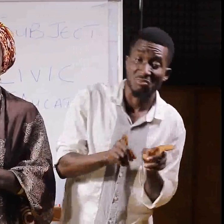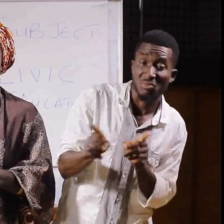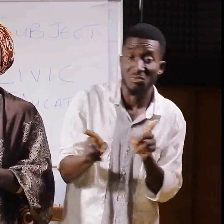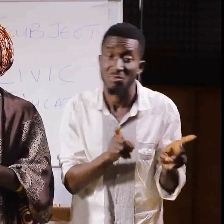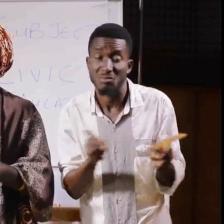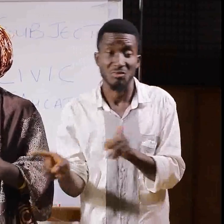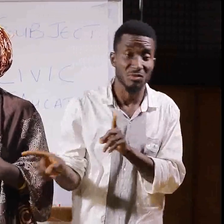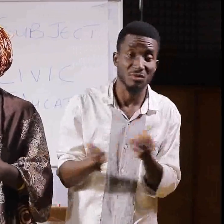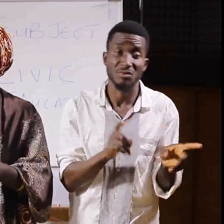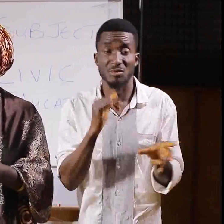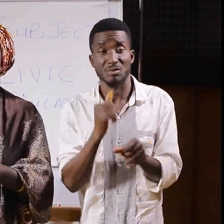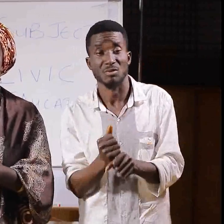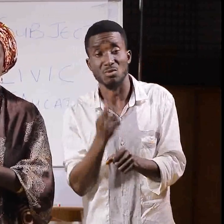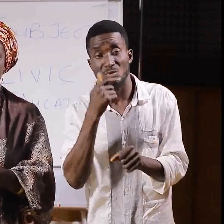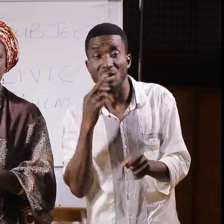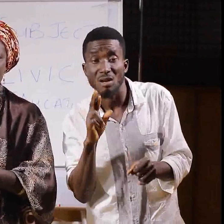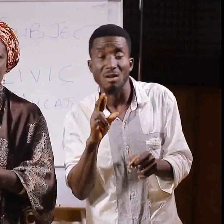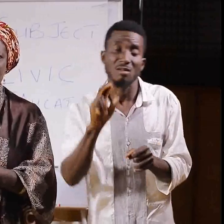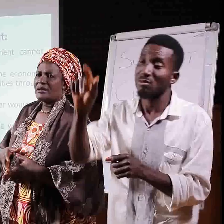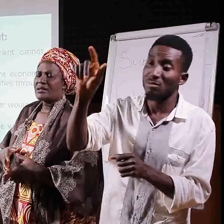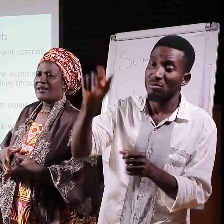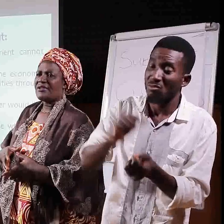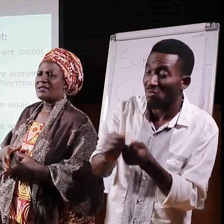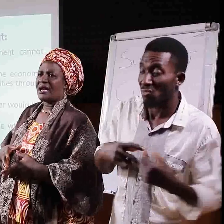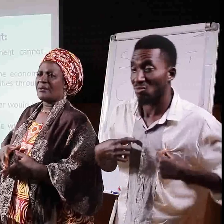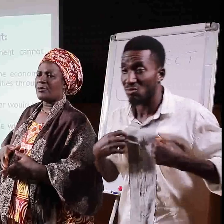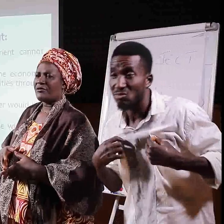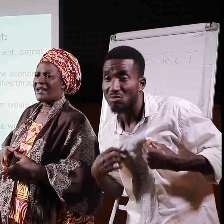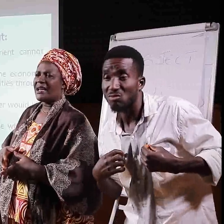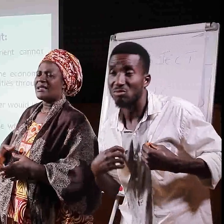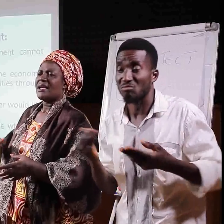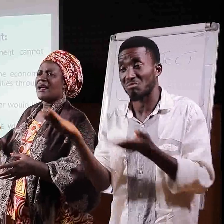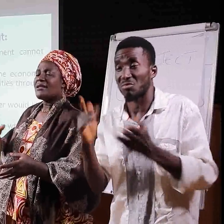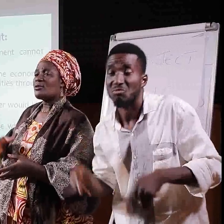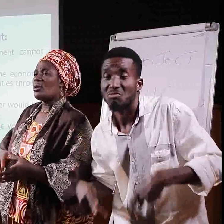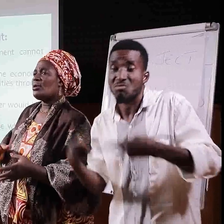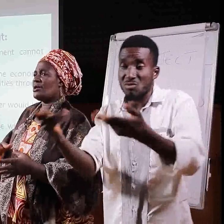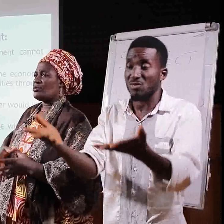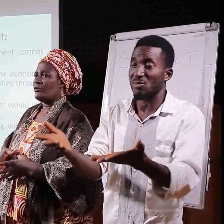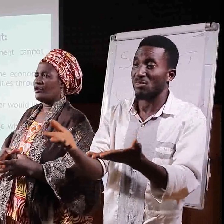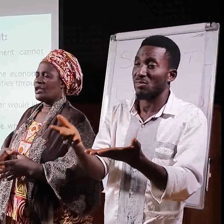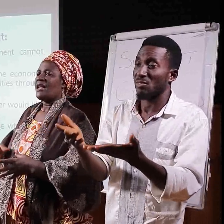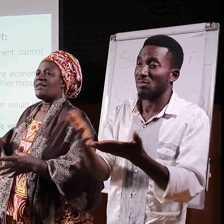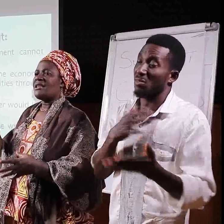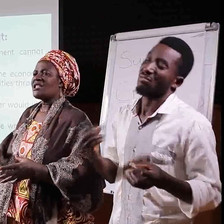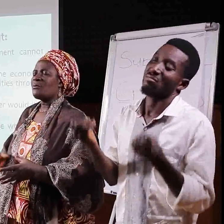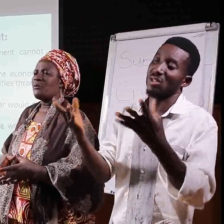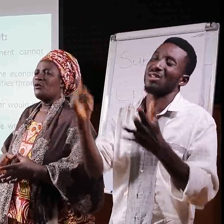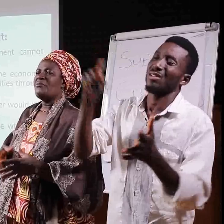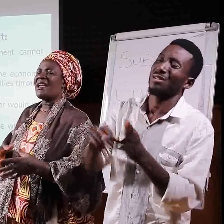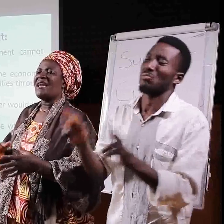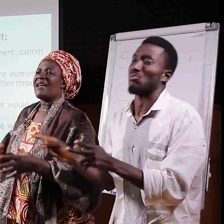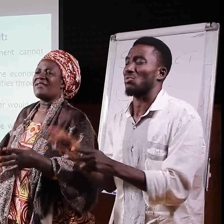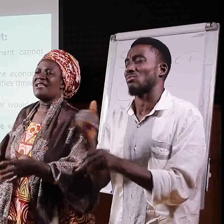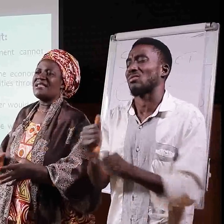mental workers, who are laundry service providers, and so on and so forth. These